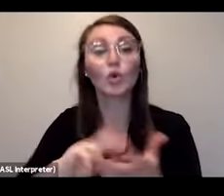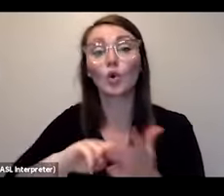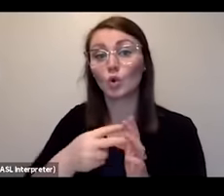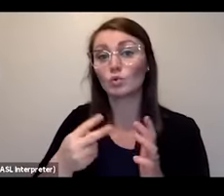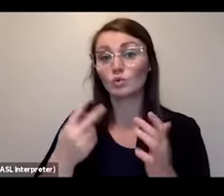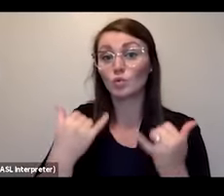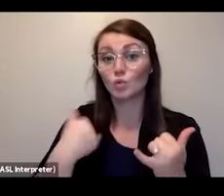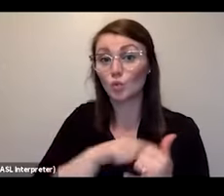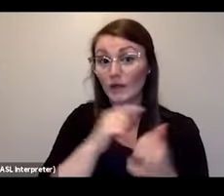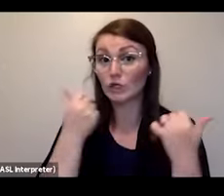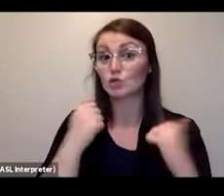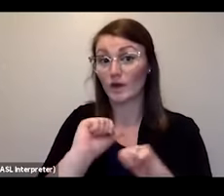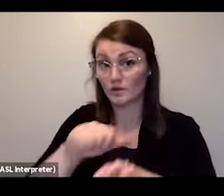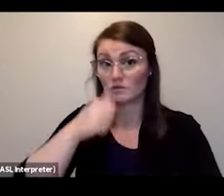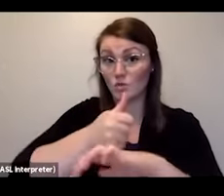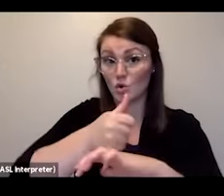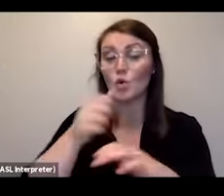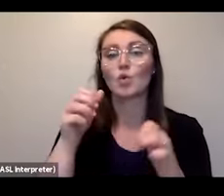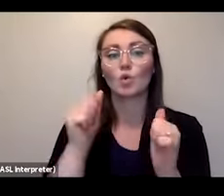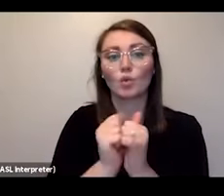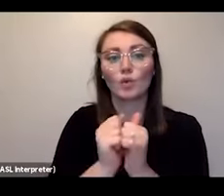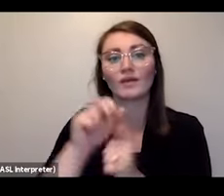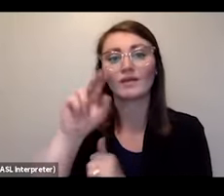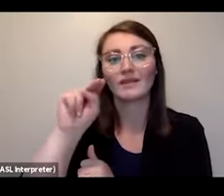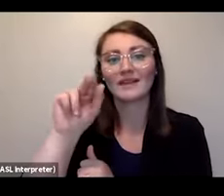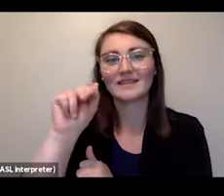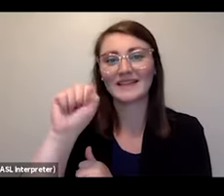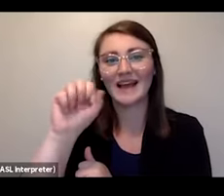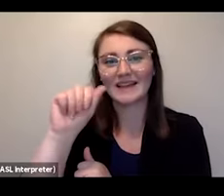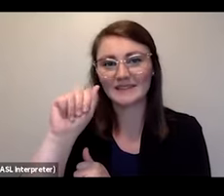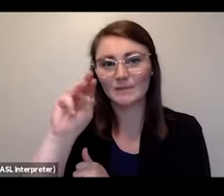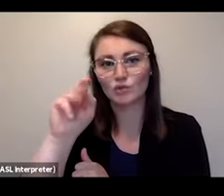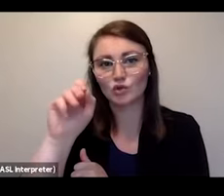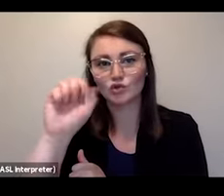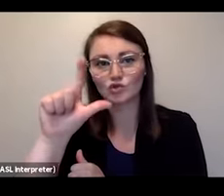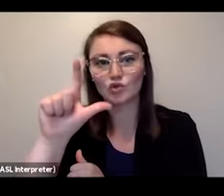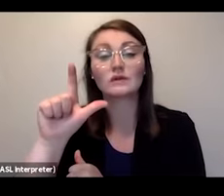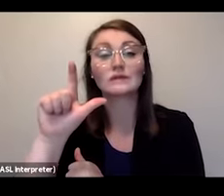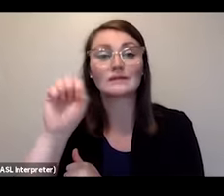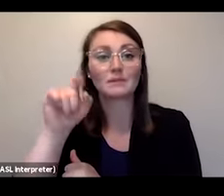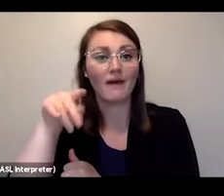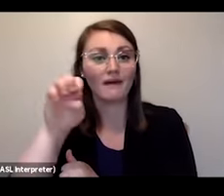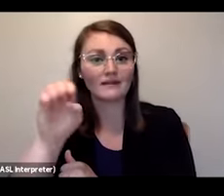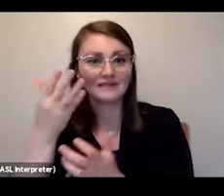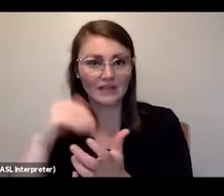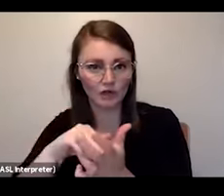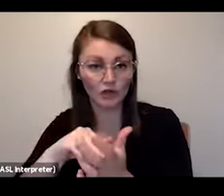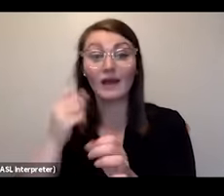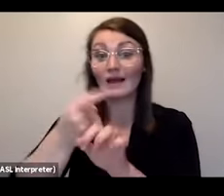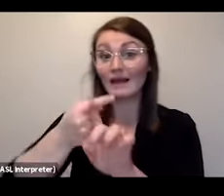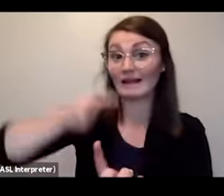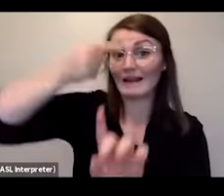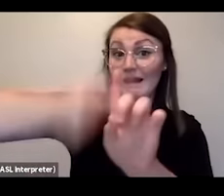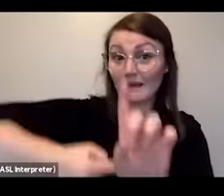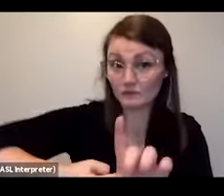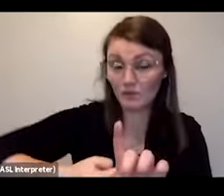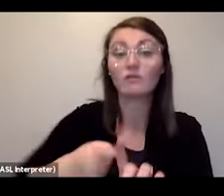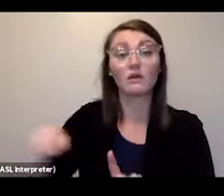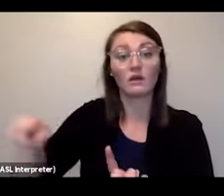with Craig Moore of the NASA Marshall Space Flight Center. Next month, members of this working group will have their projects and initiatives published